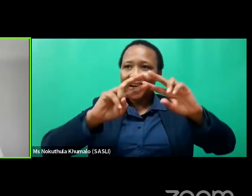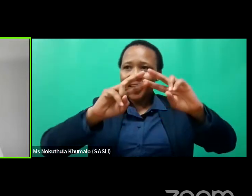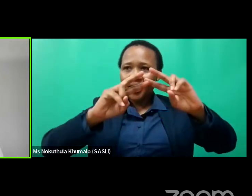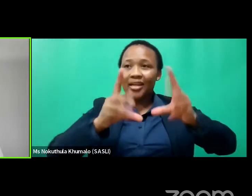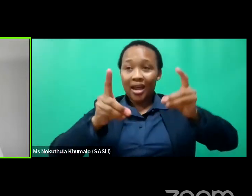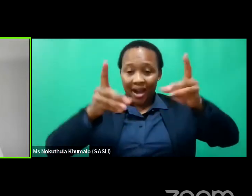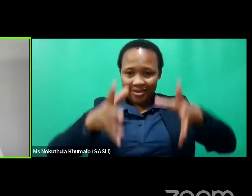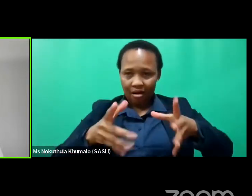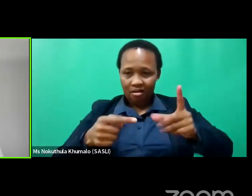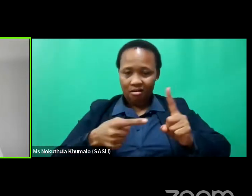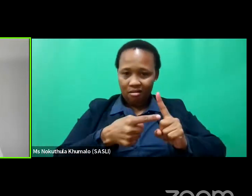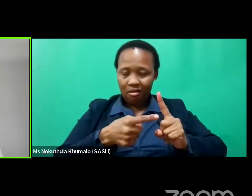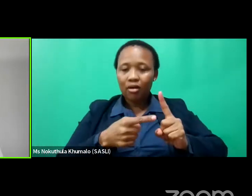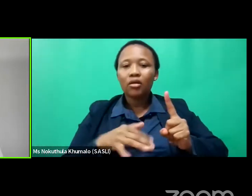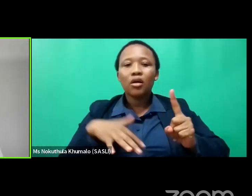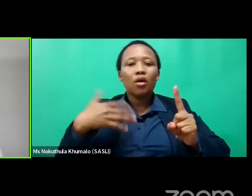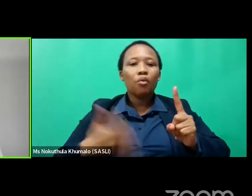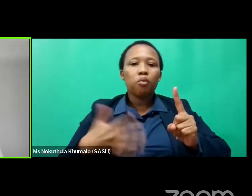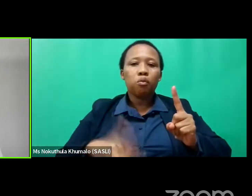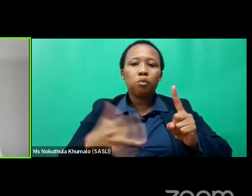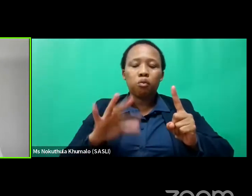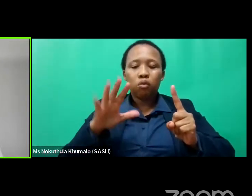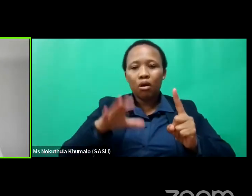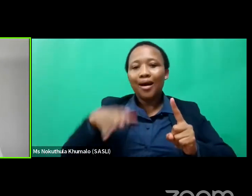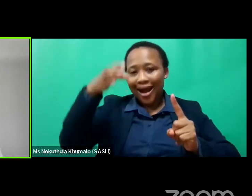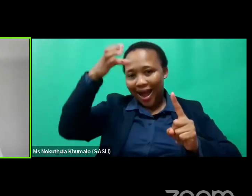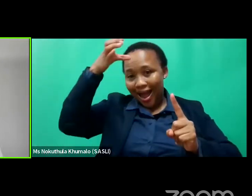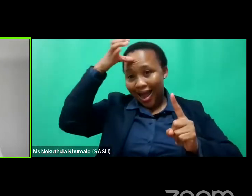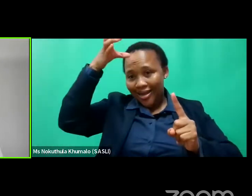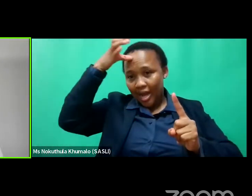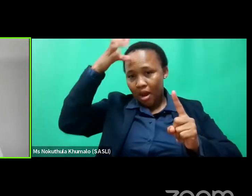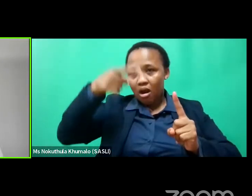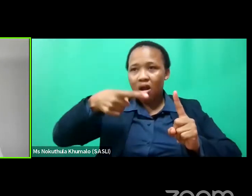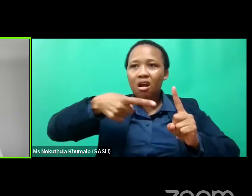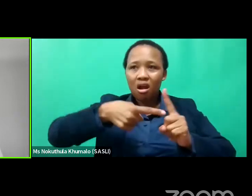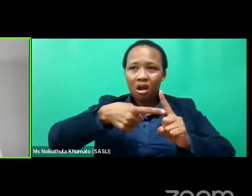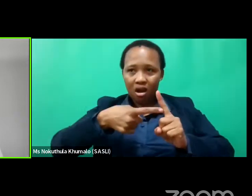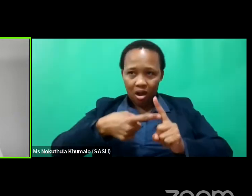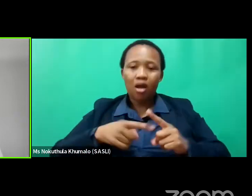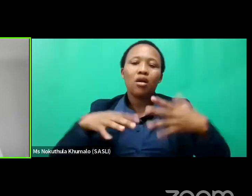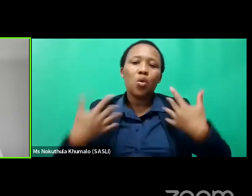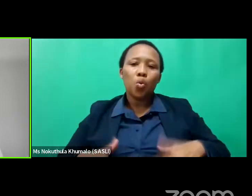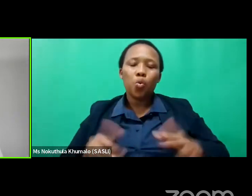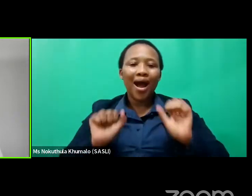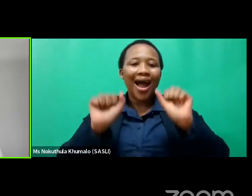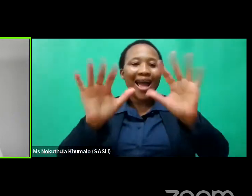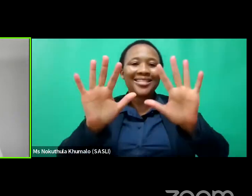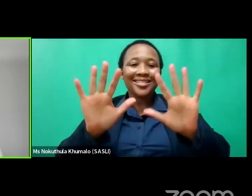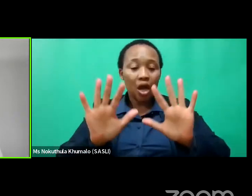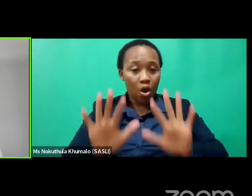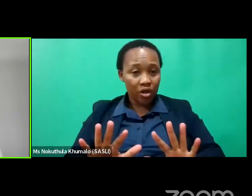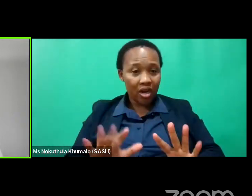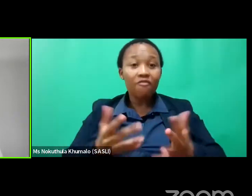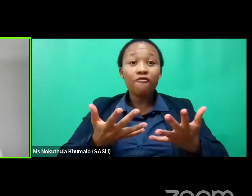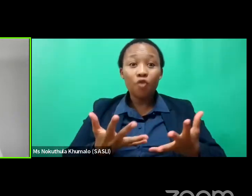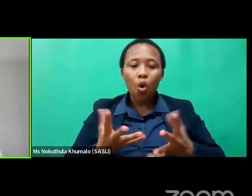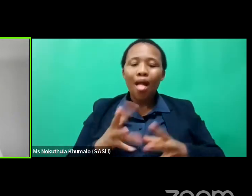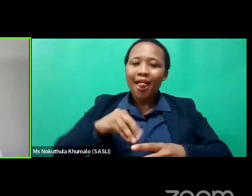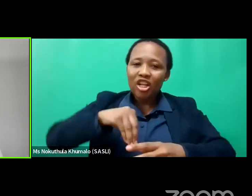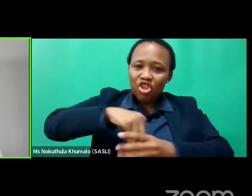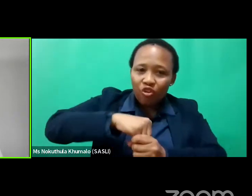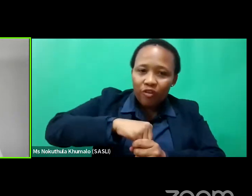a distinguished academic and an extraordinary professor for inclusivity in higher education, who is